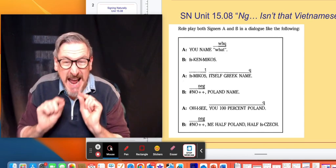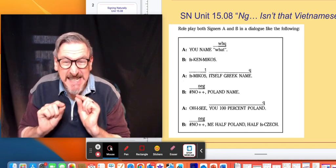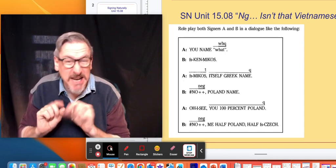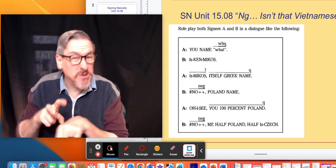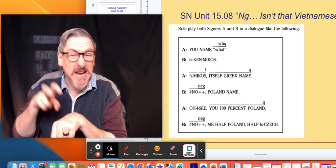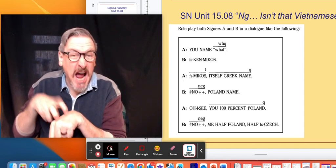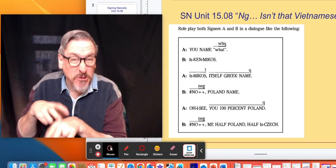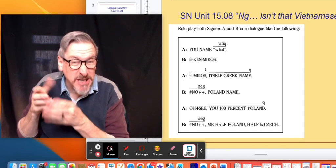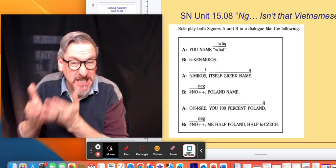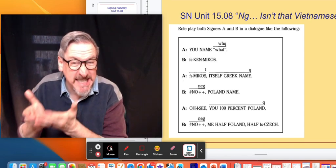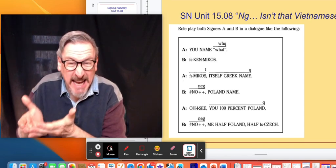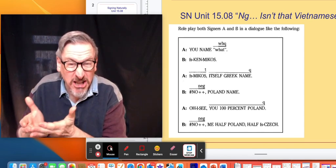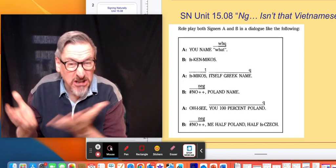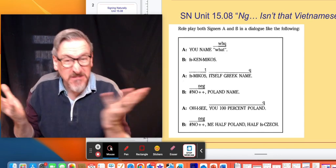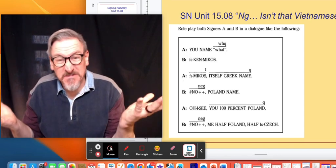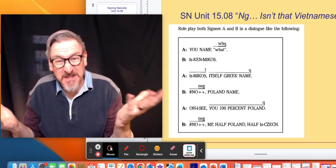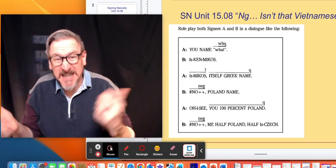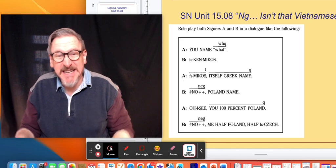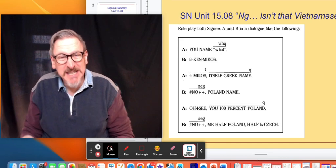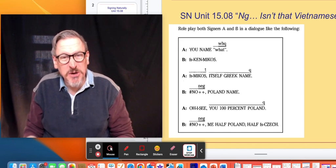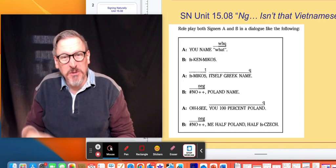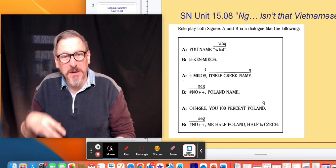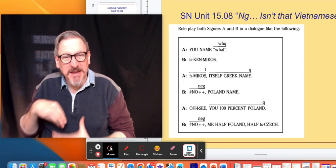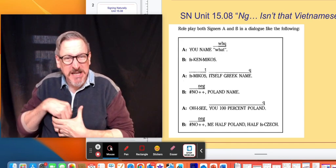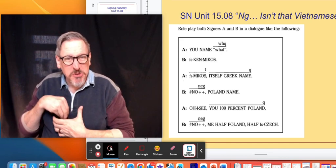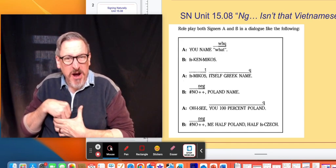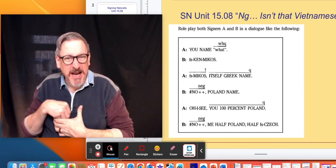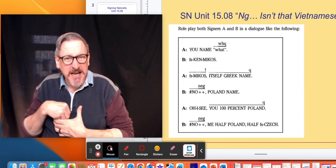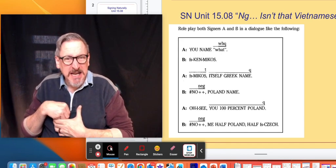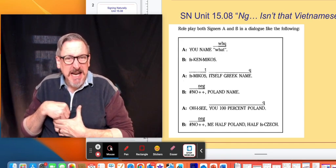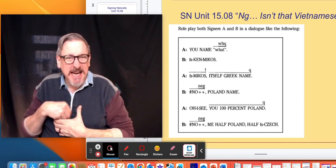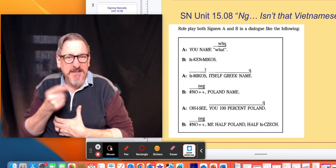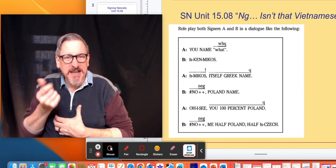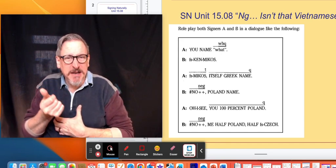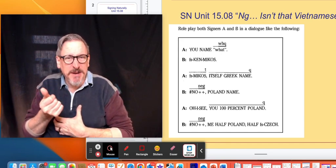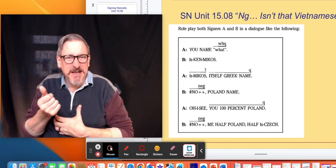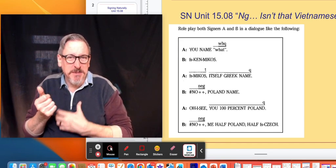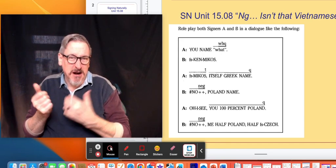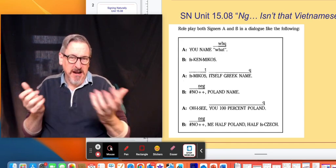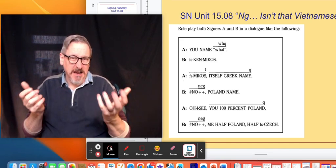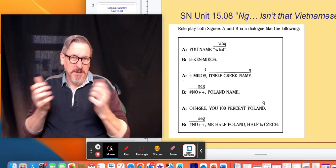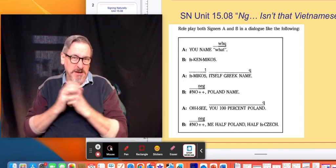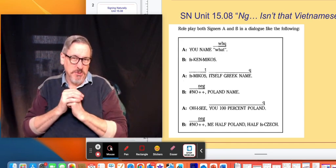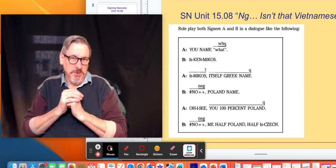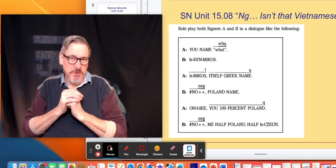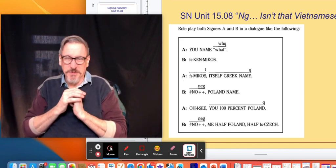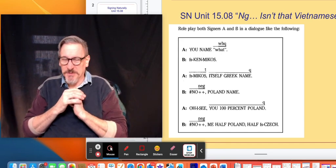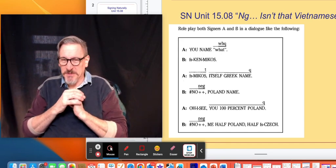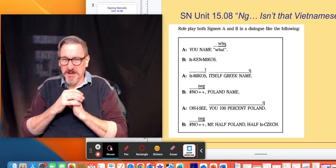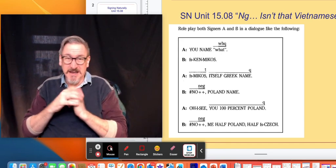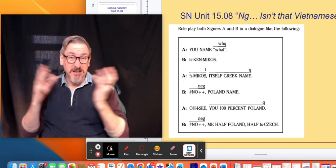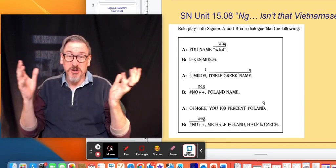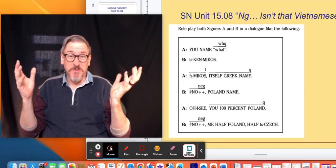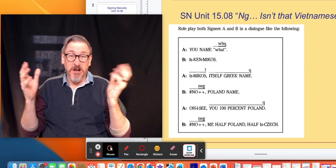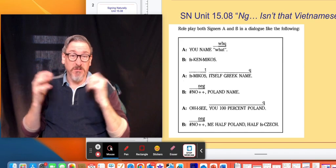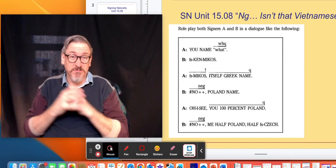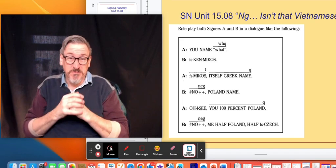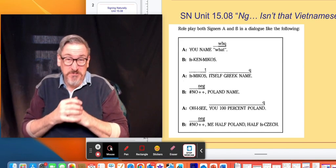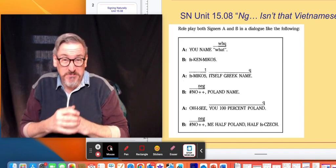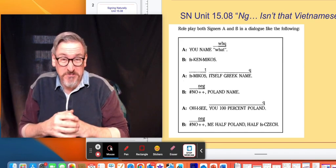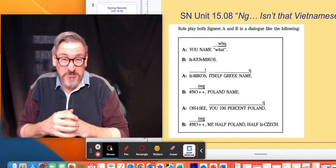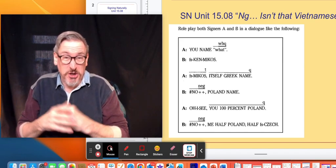rumor has it was an Irish sailor. So maybe that's why I have a little bit of the Blarney in me. I don't know. Could be